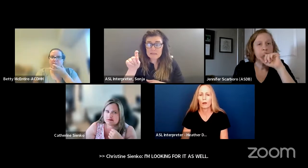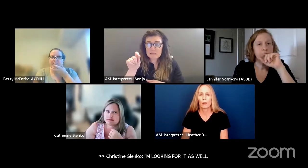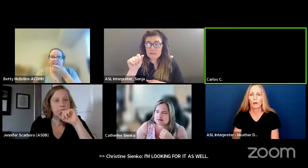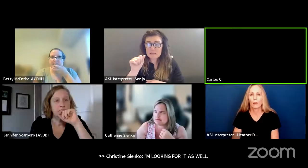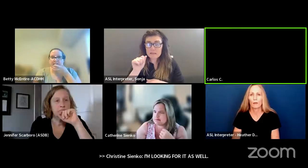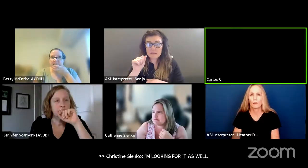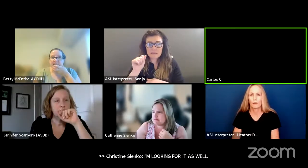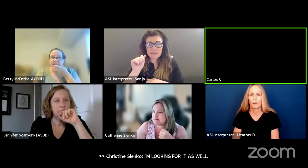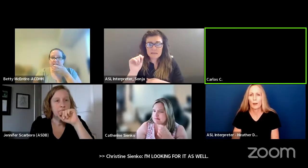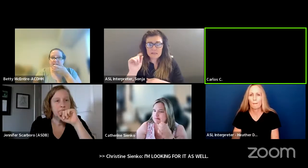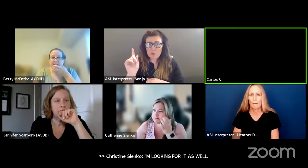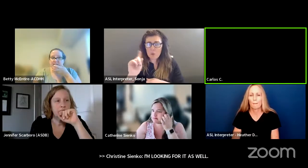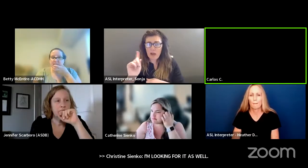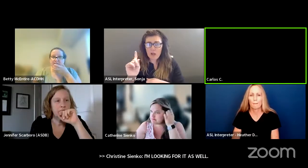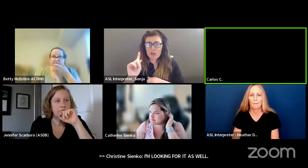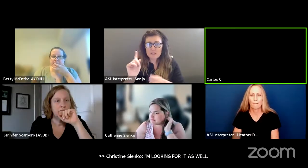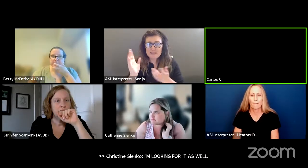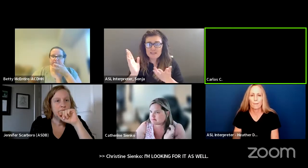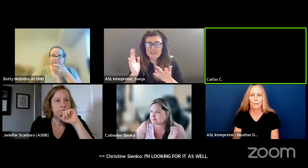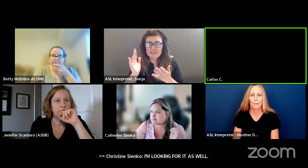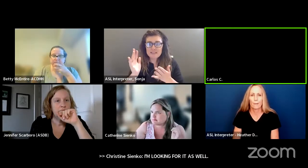where it would be at?